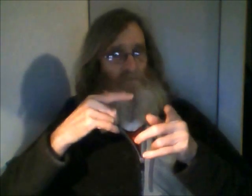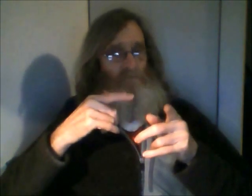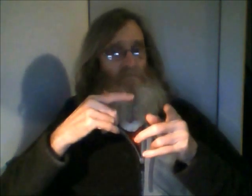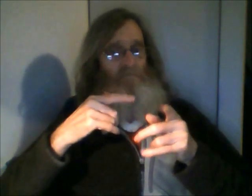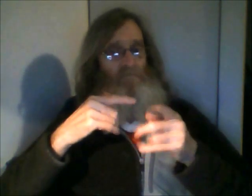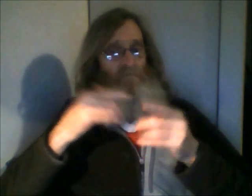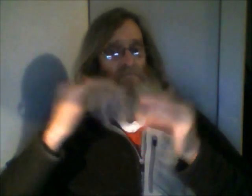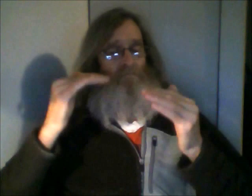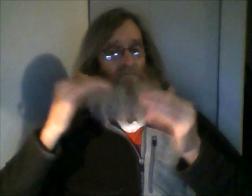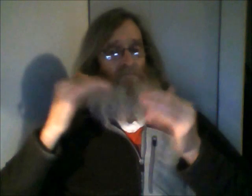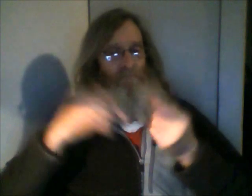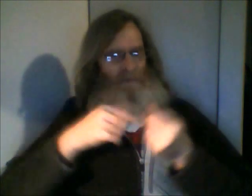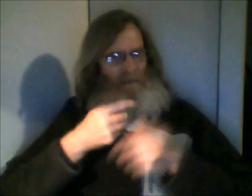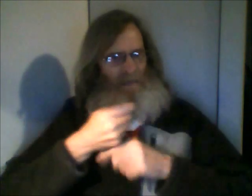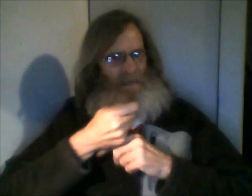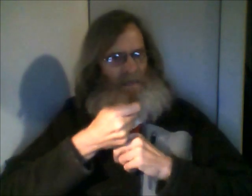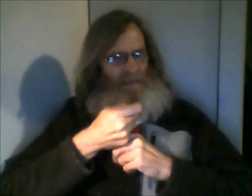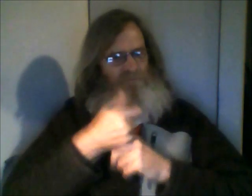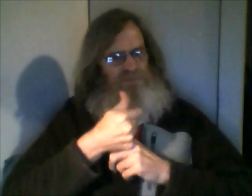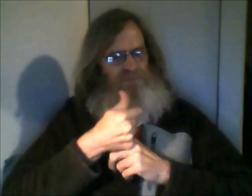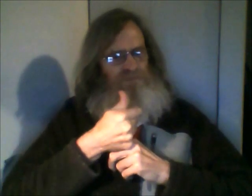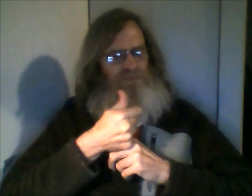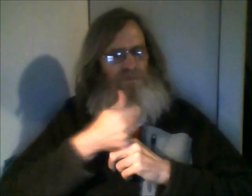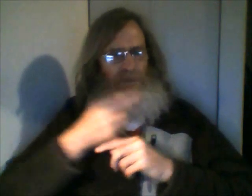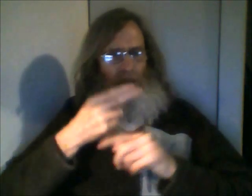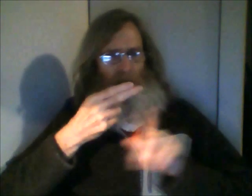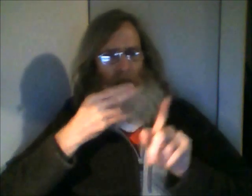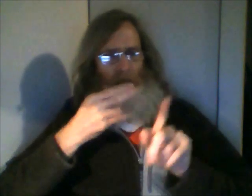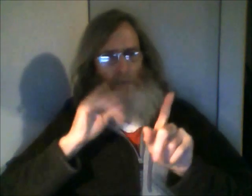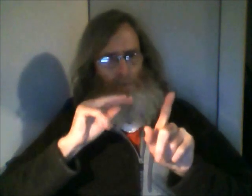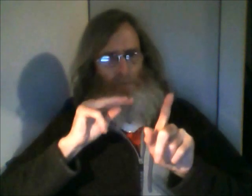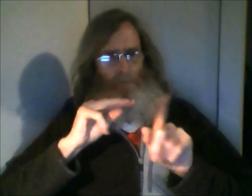was satisfied with everything. And I believe we could still have Kyle's birthday party.